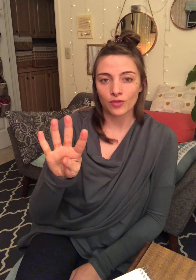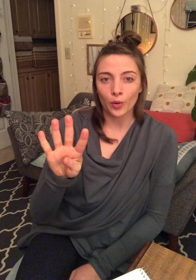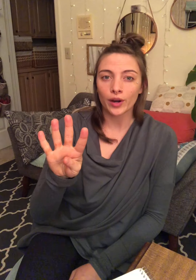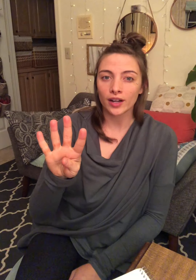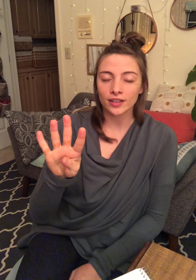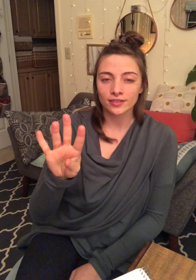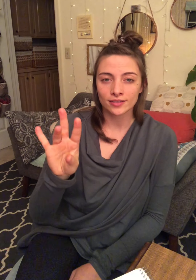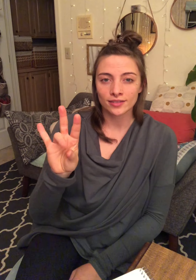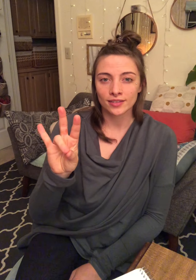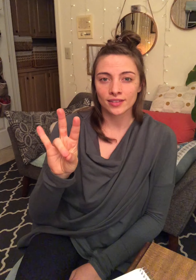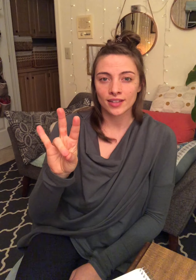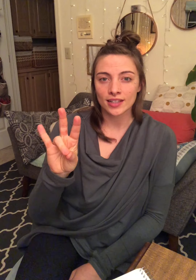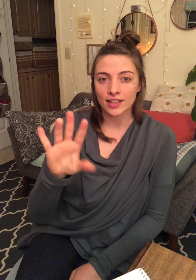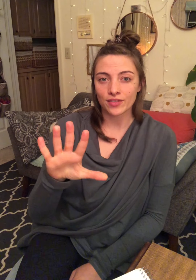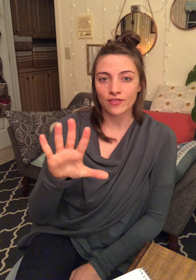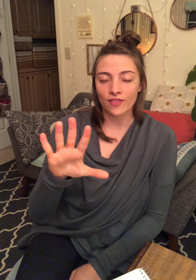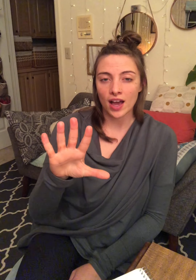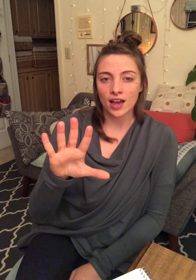74, 75,